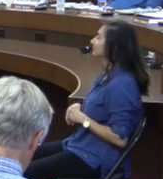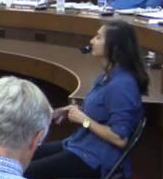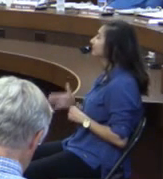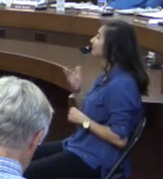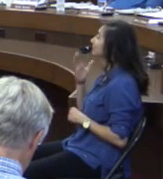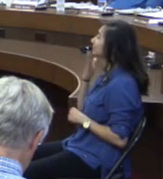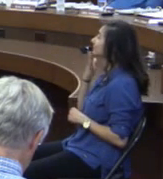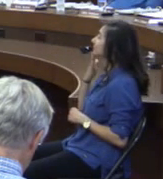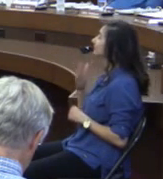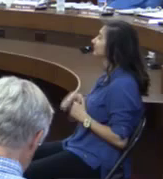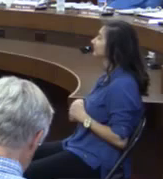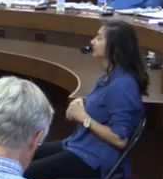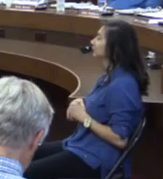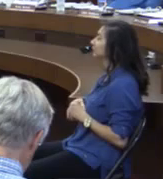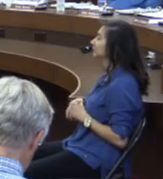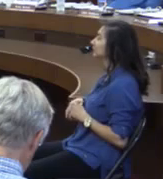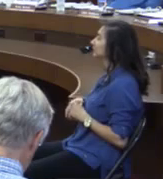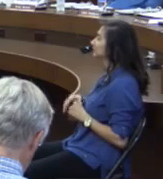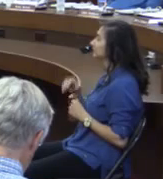welcome.